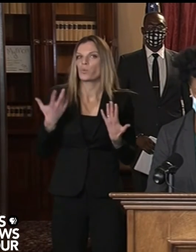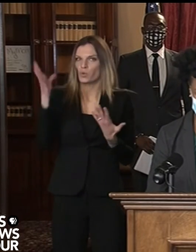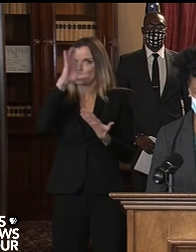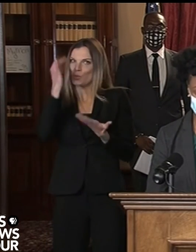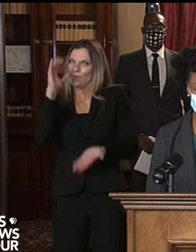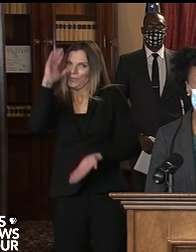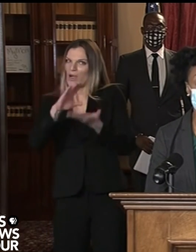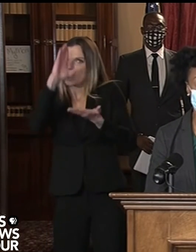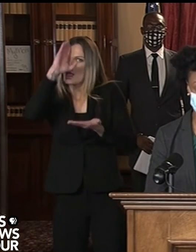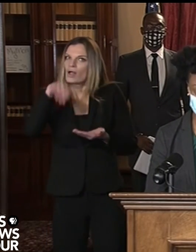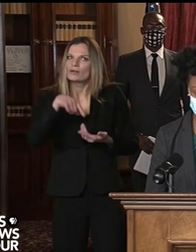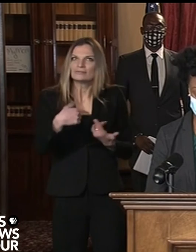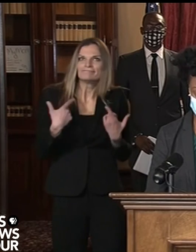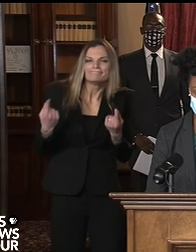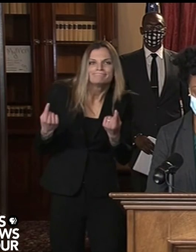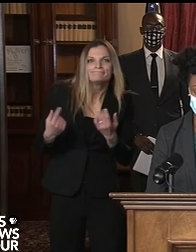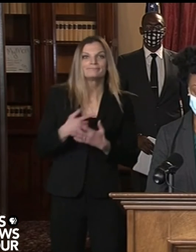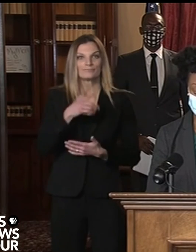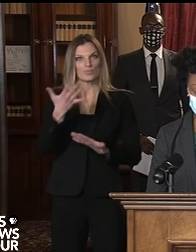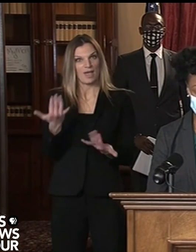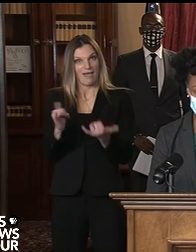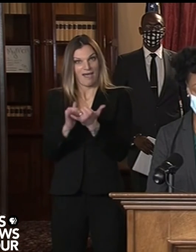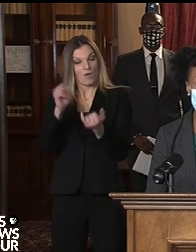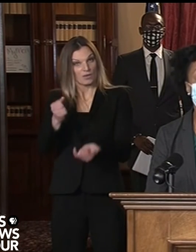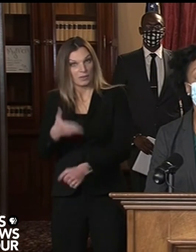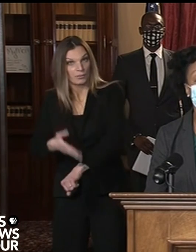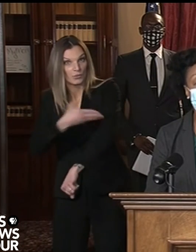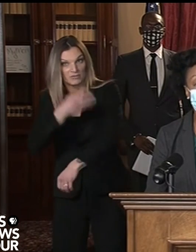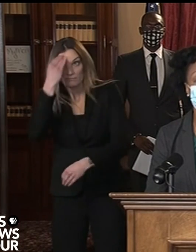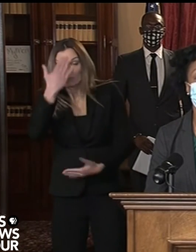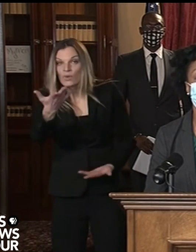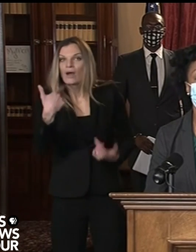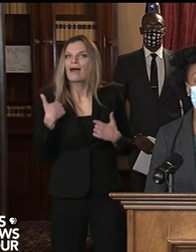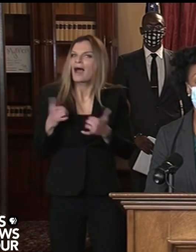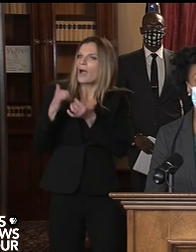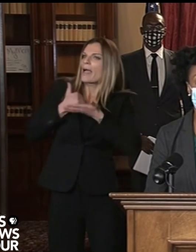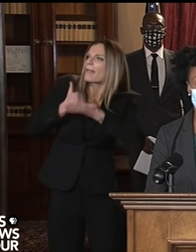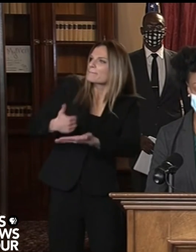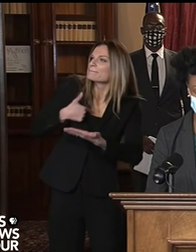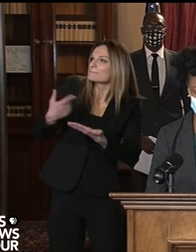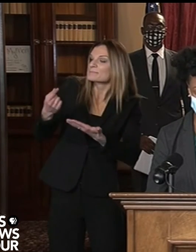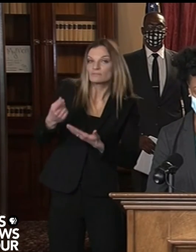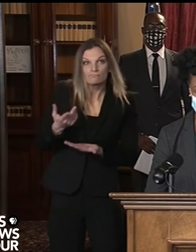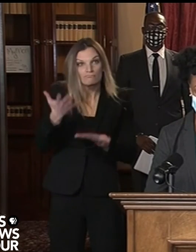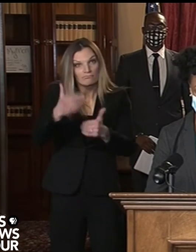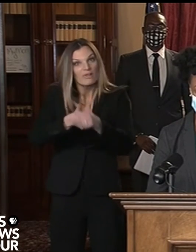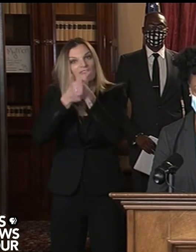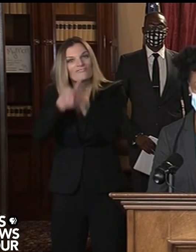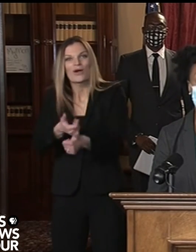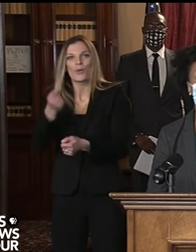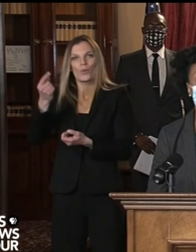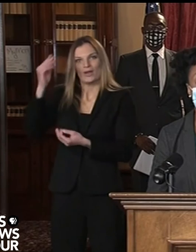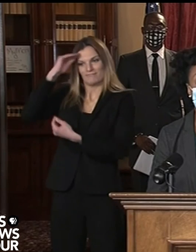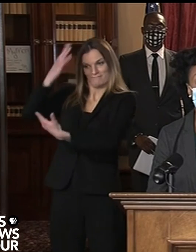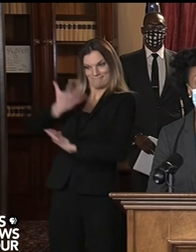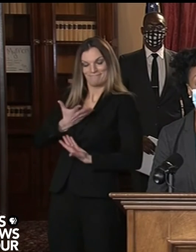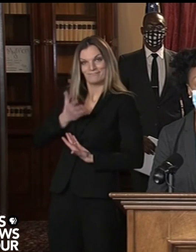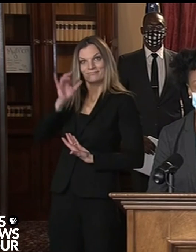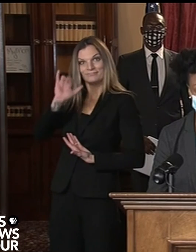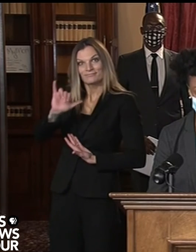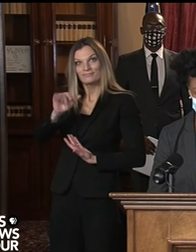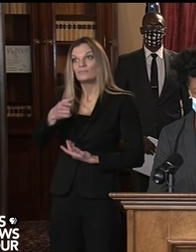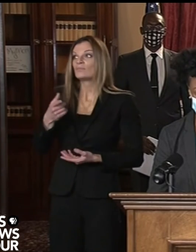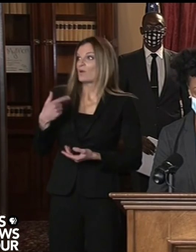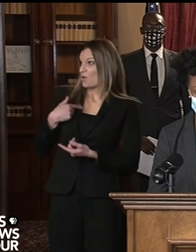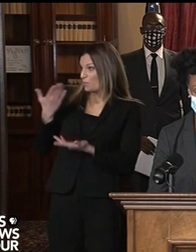easier. Let's all do our part. If you've been exposed, please do follow public health recommendations and quarantine like